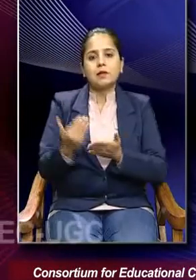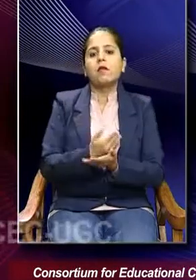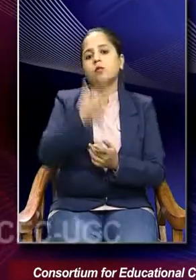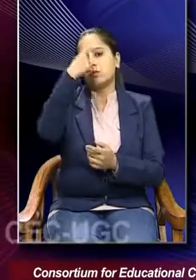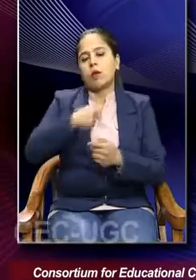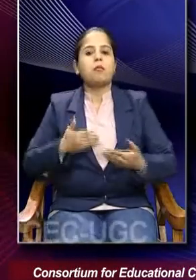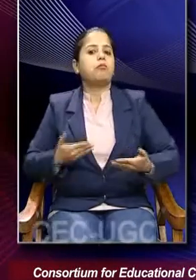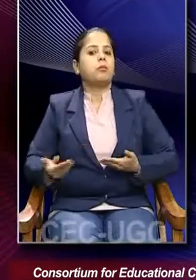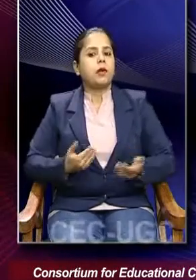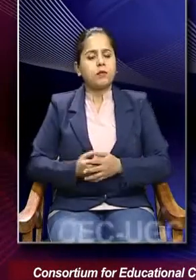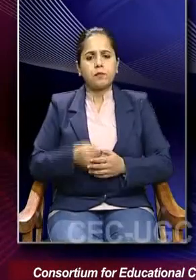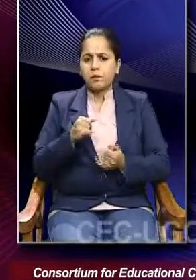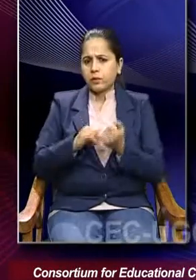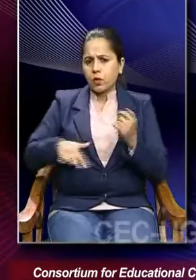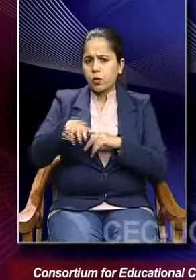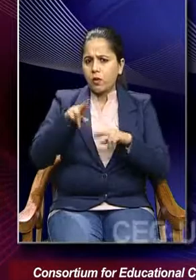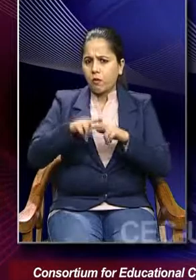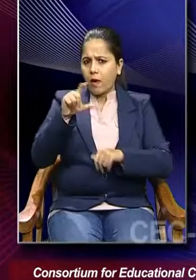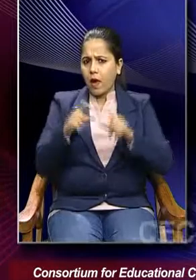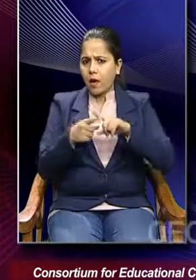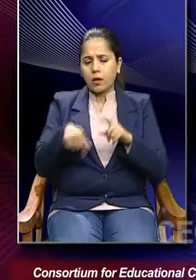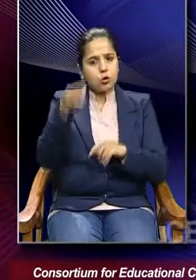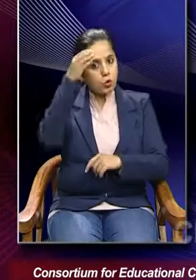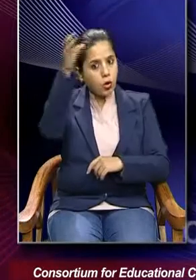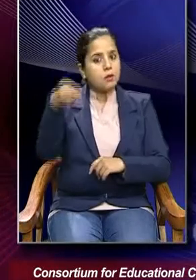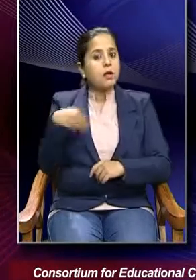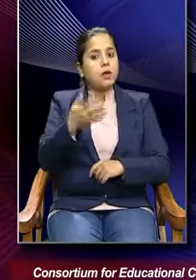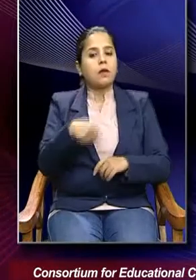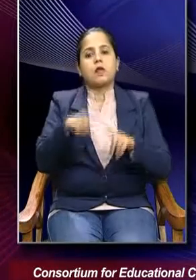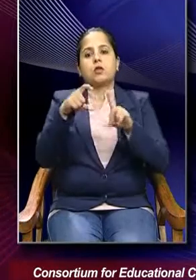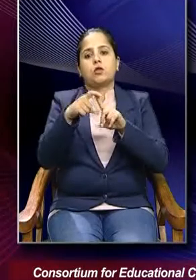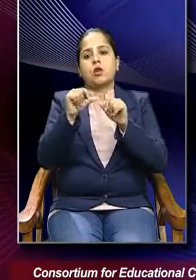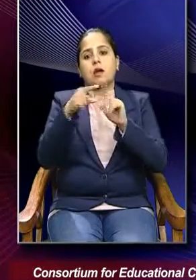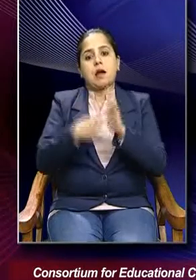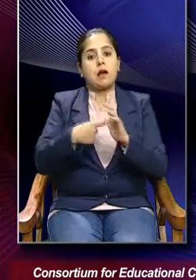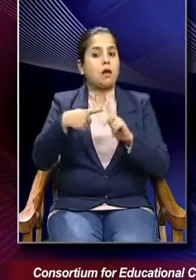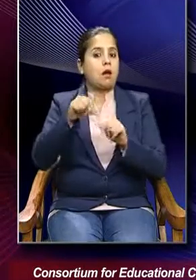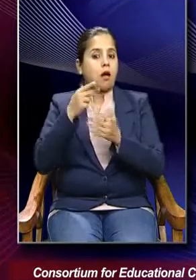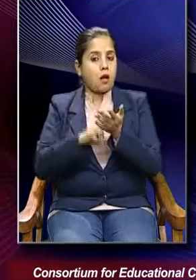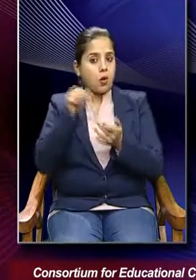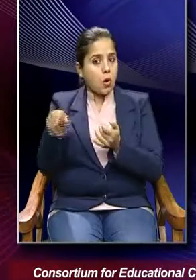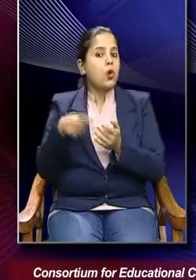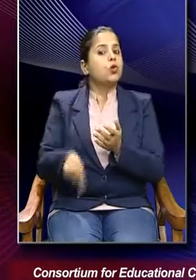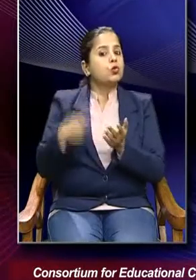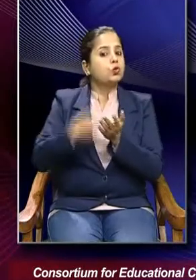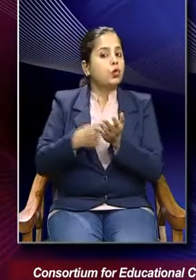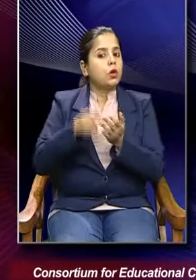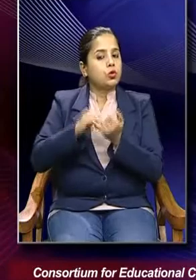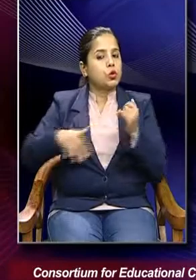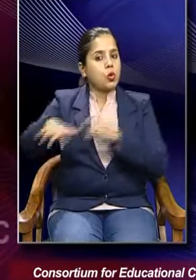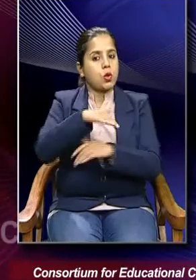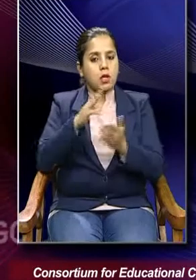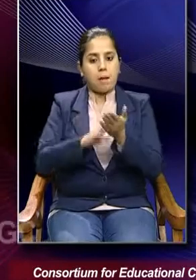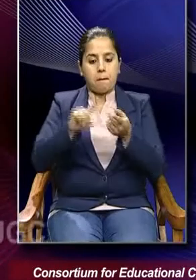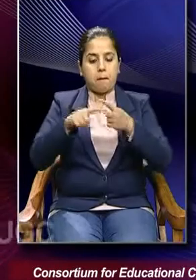behavior. Now, social fact is a concept given by Durkheim in his book, The Rules of Sociological Method.